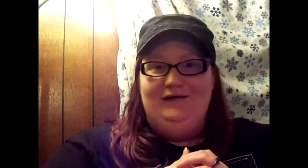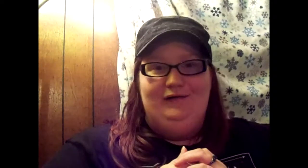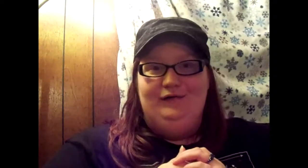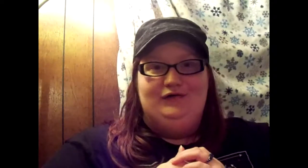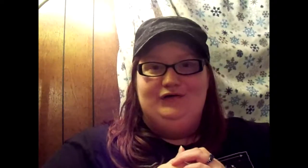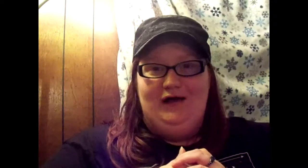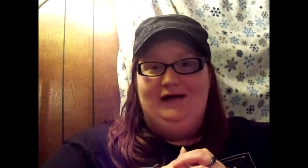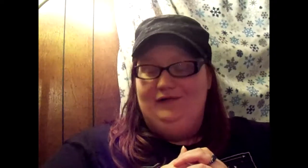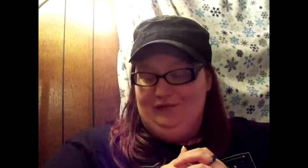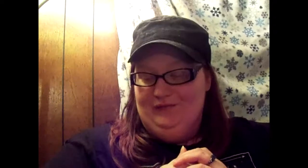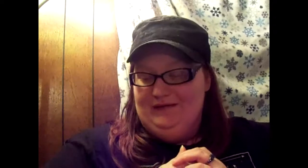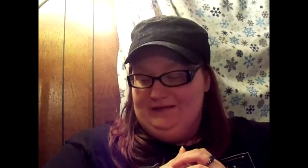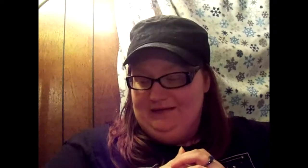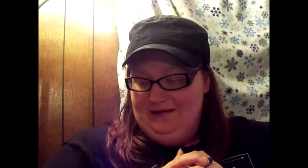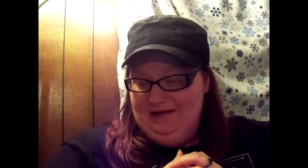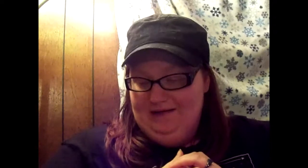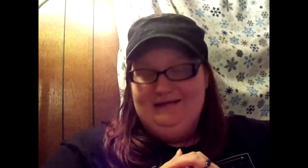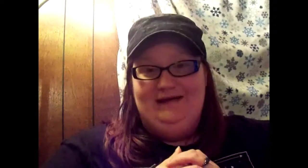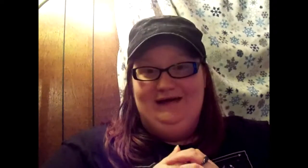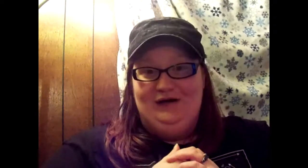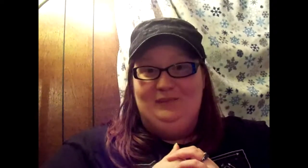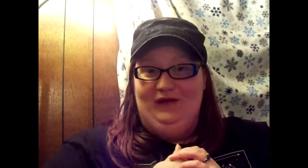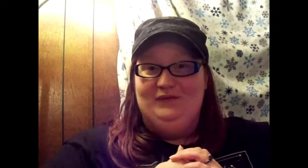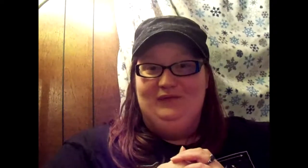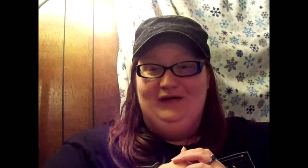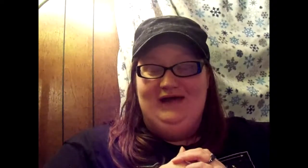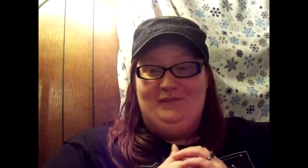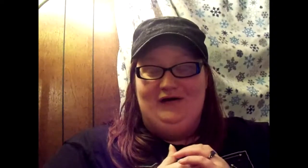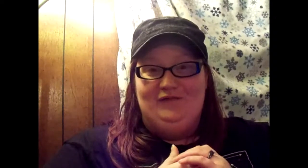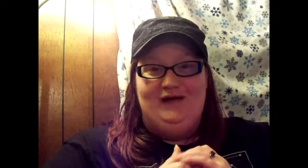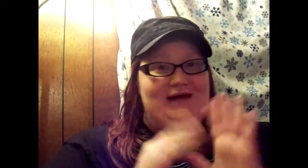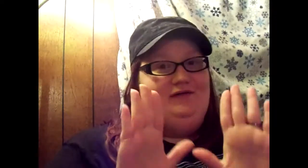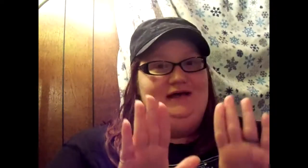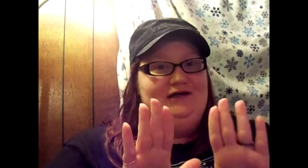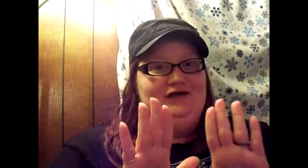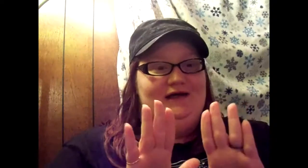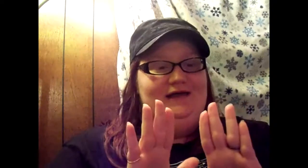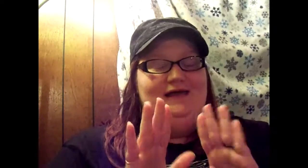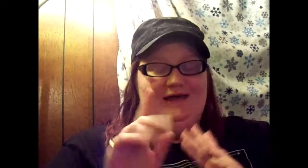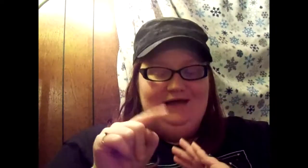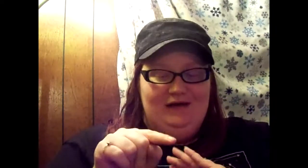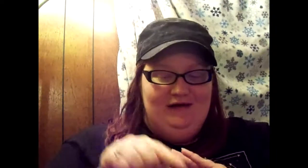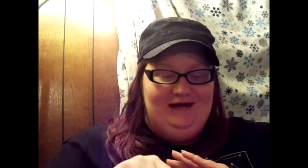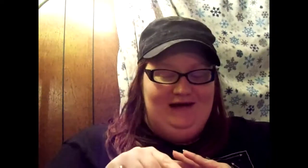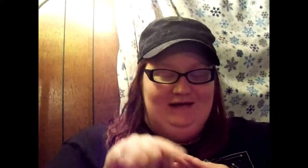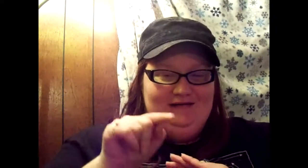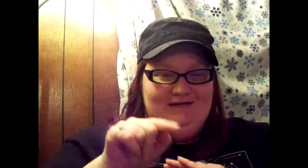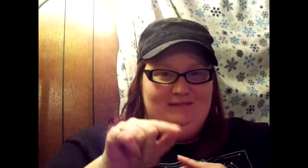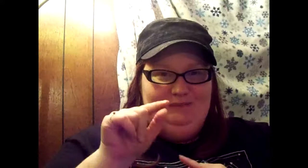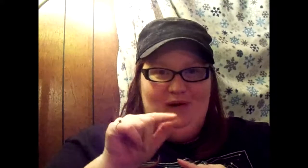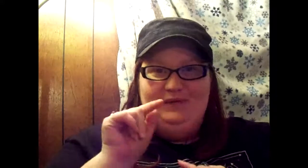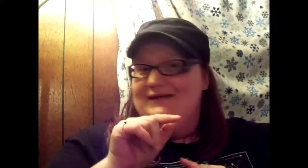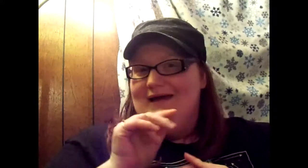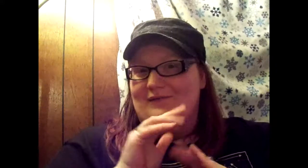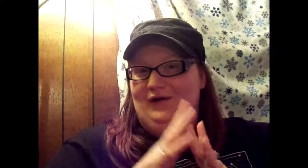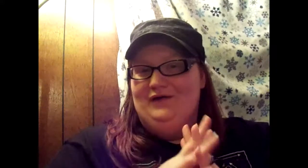your child who is sitting here playing, looking at my Nerf gun? He never touched it. I think he, like, kind of pokes at one of